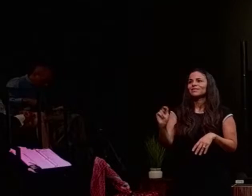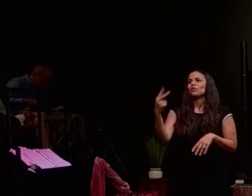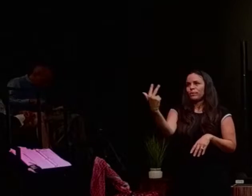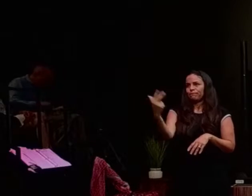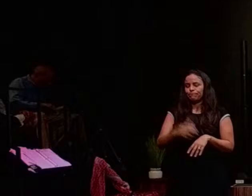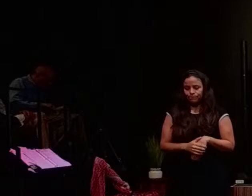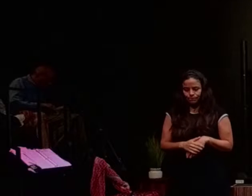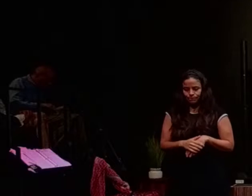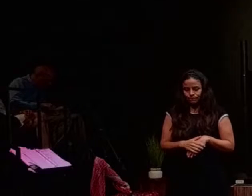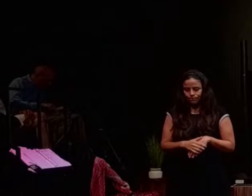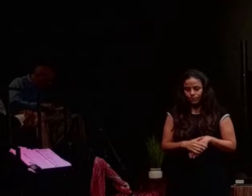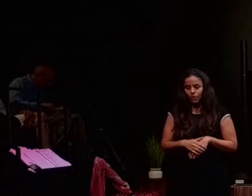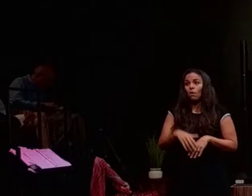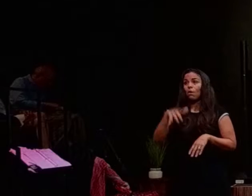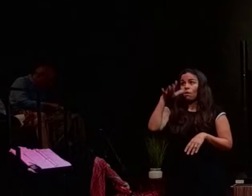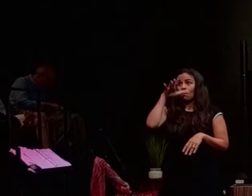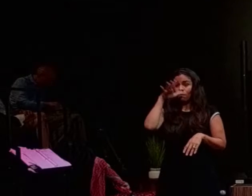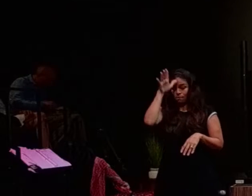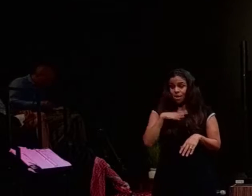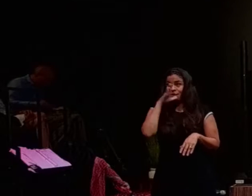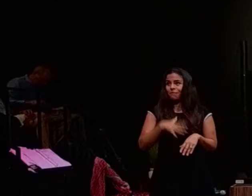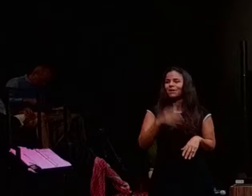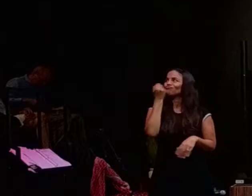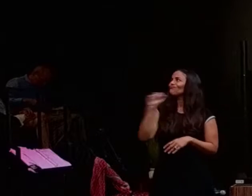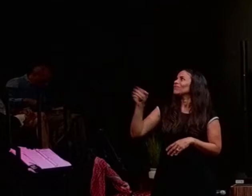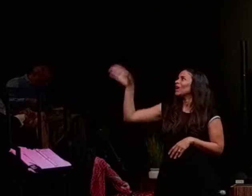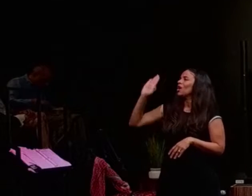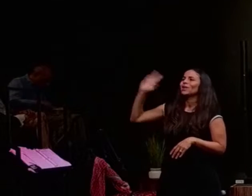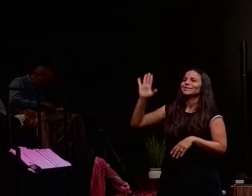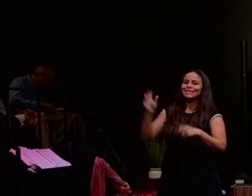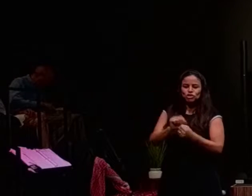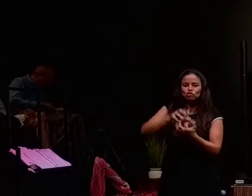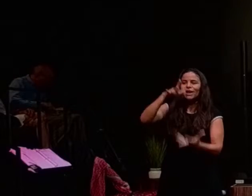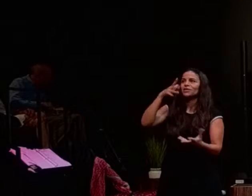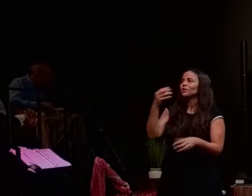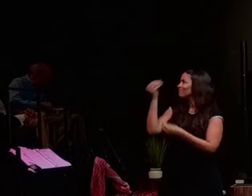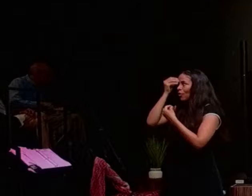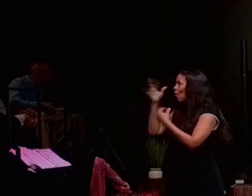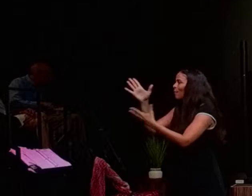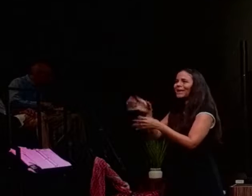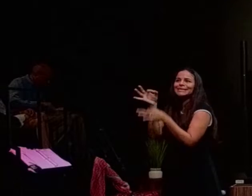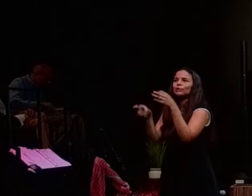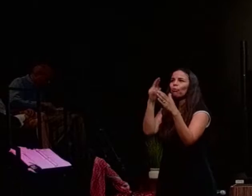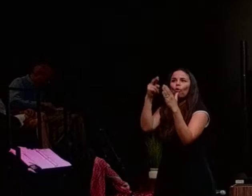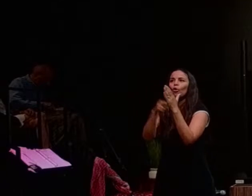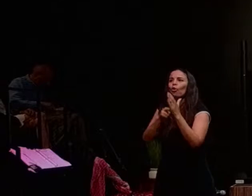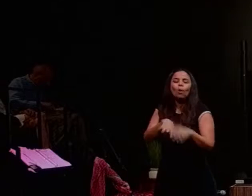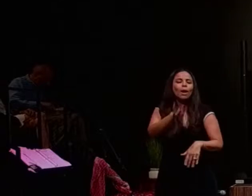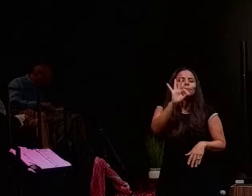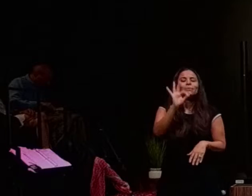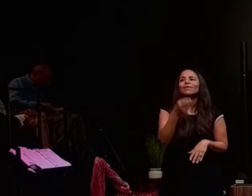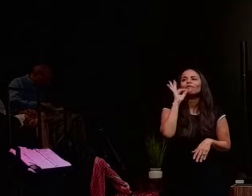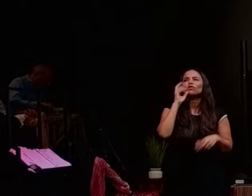3. You know, mankind rejected God and his very good creation. Mankind disobeyed God's simple rule and chose to taste the fruit of